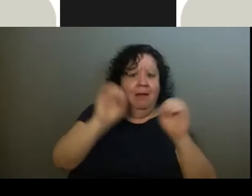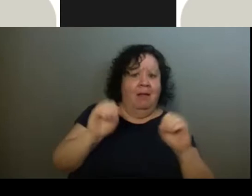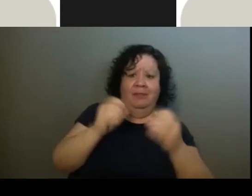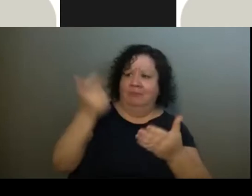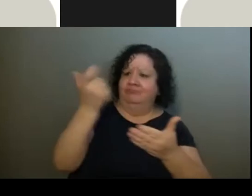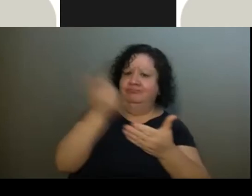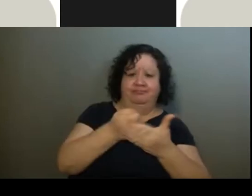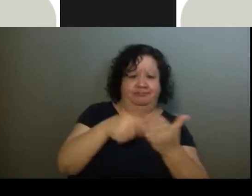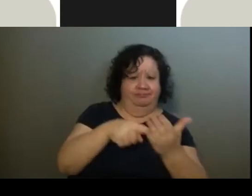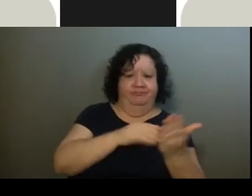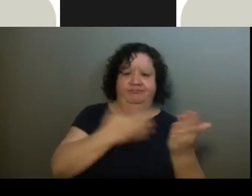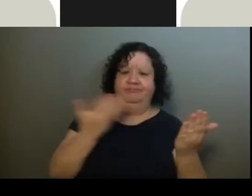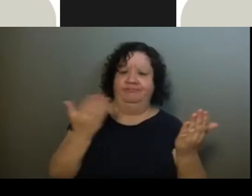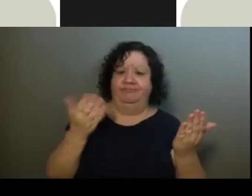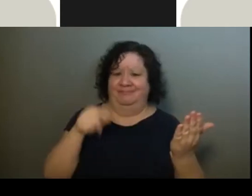answered that question.